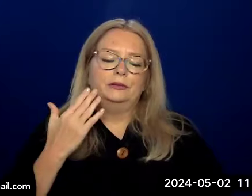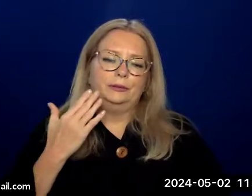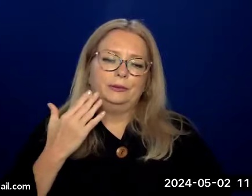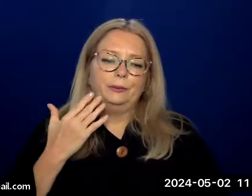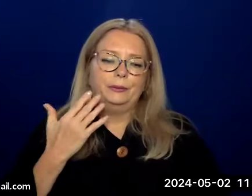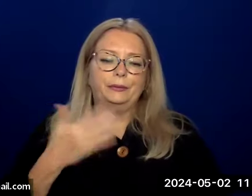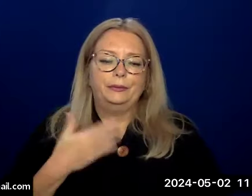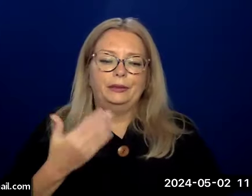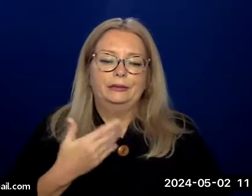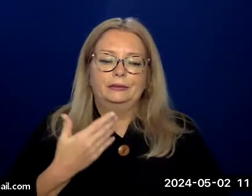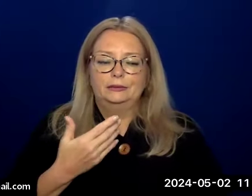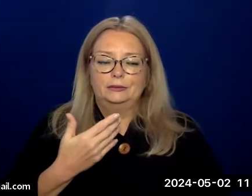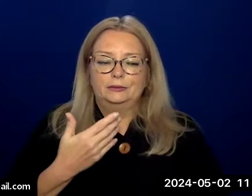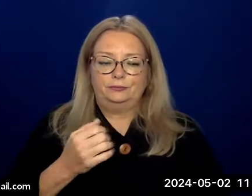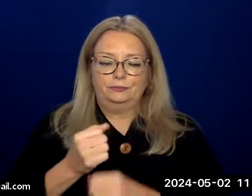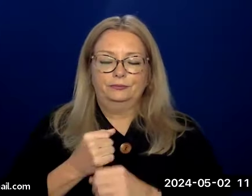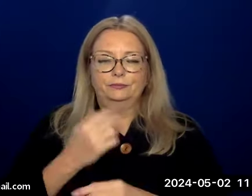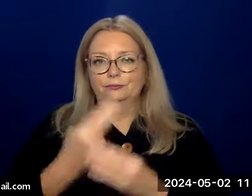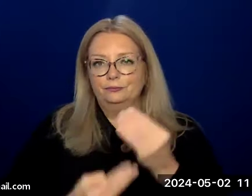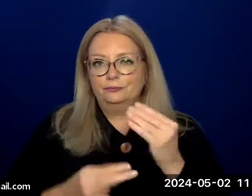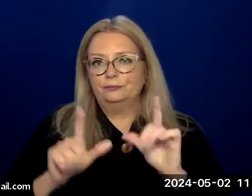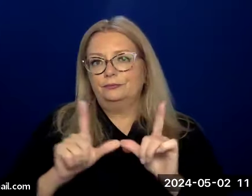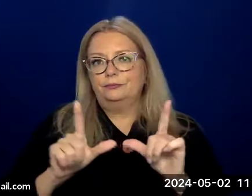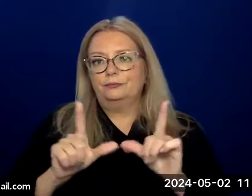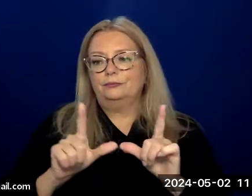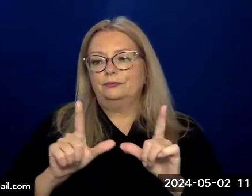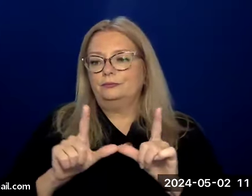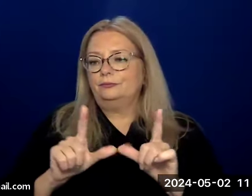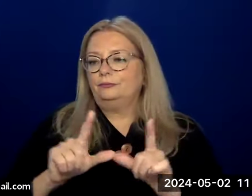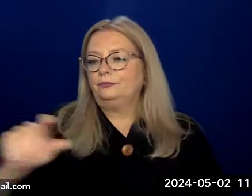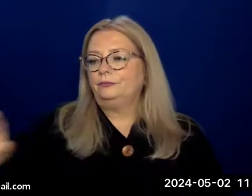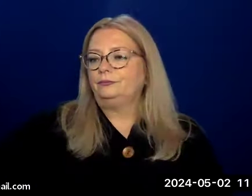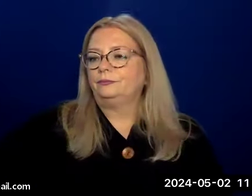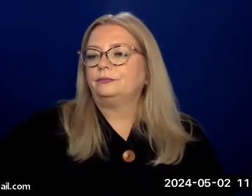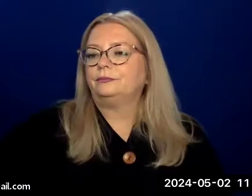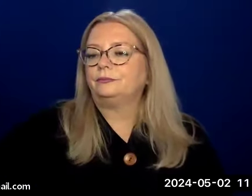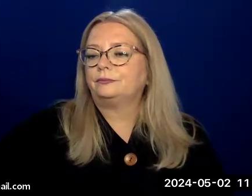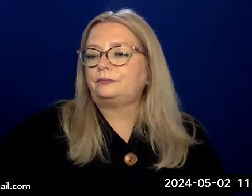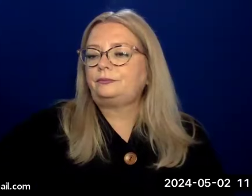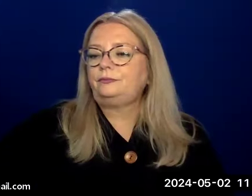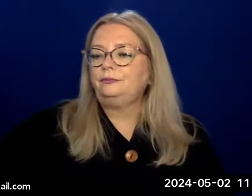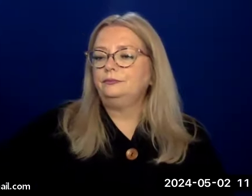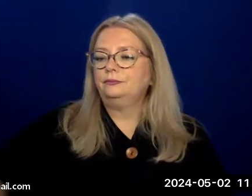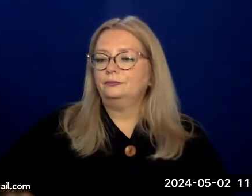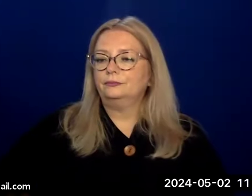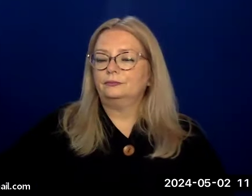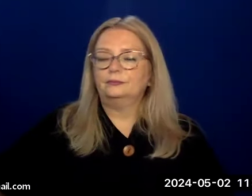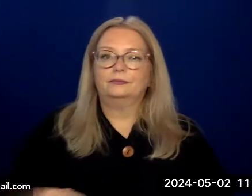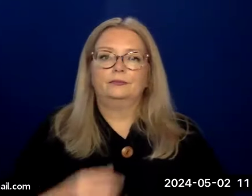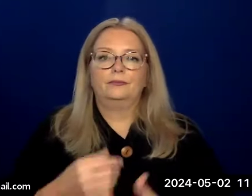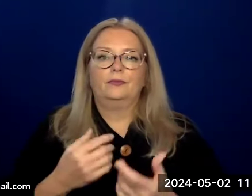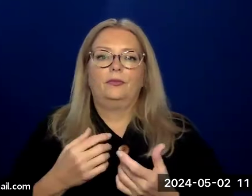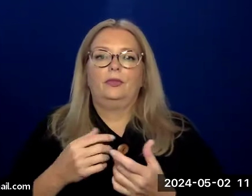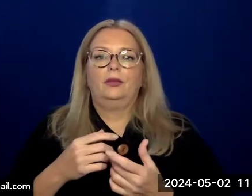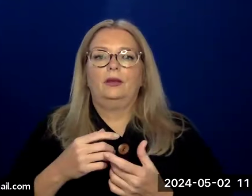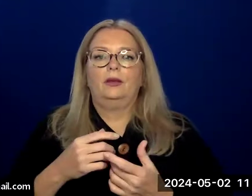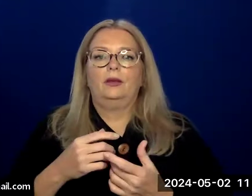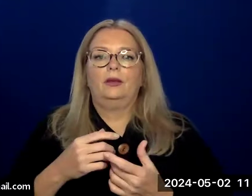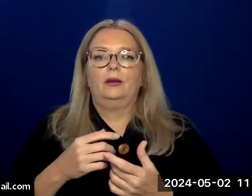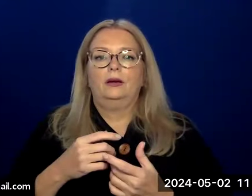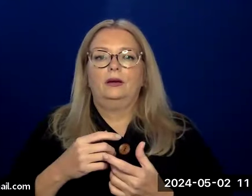while obtaining both of these licenses. So having clarity on what overlaps would